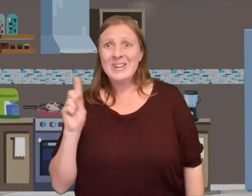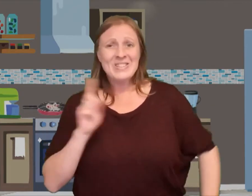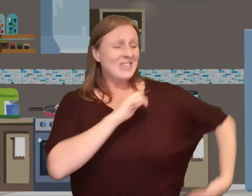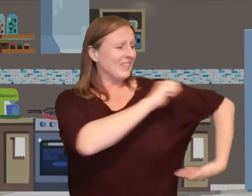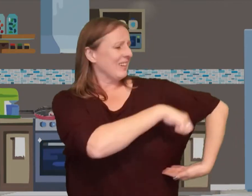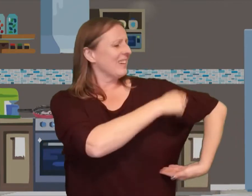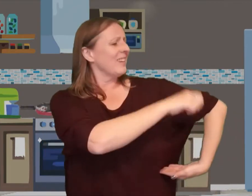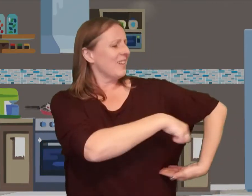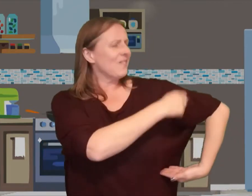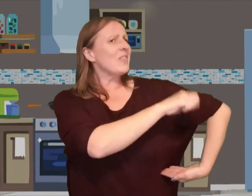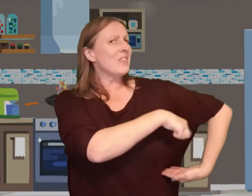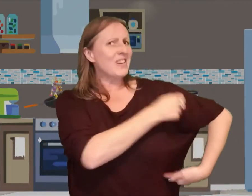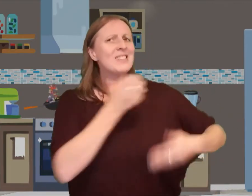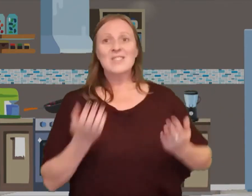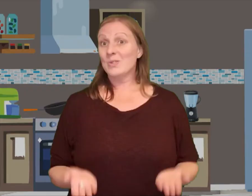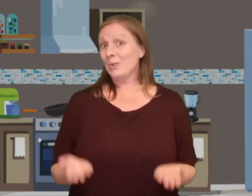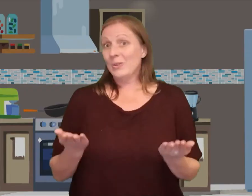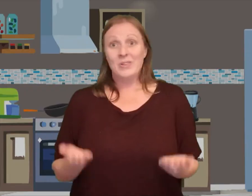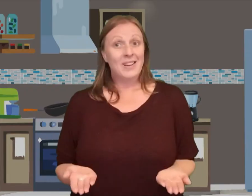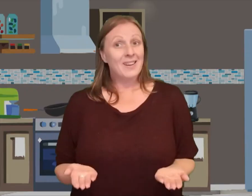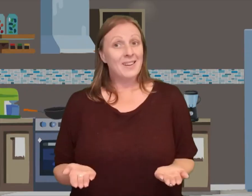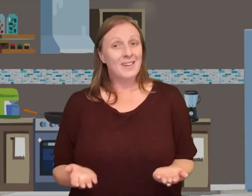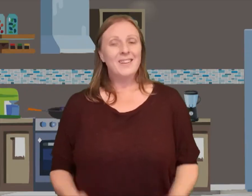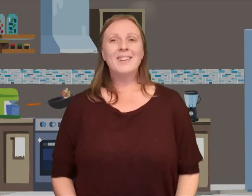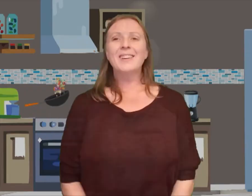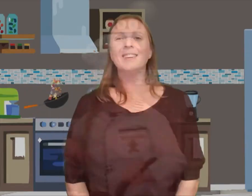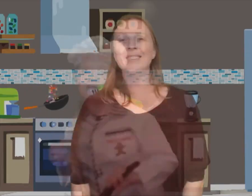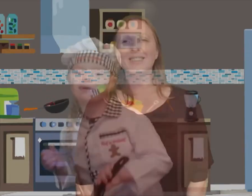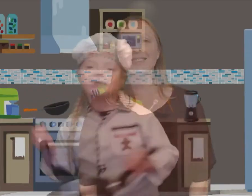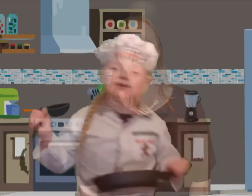What you cooking up for us today?